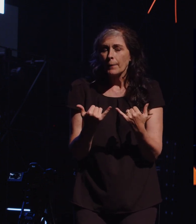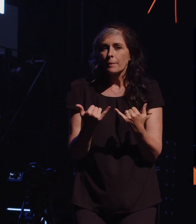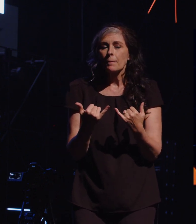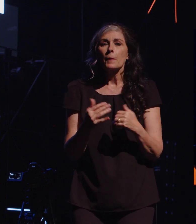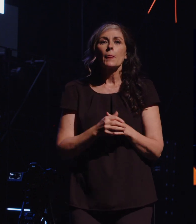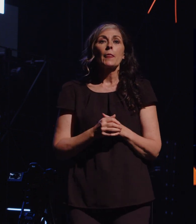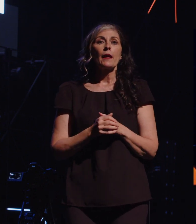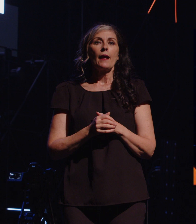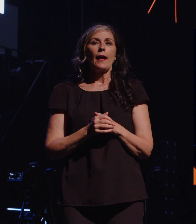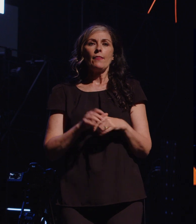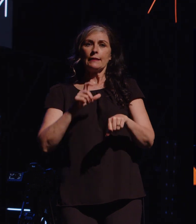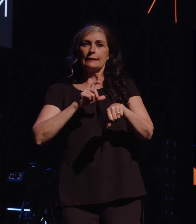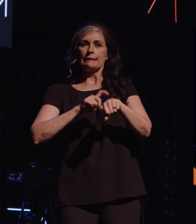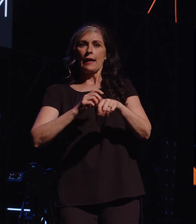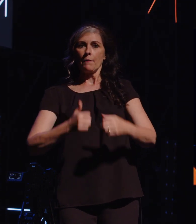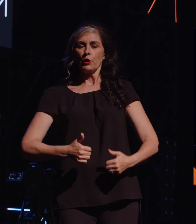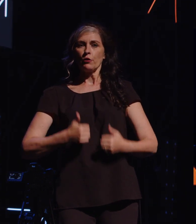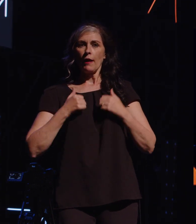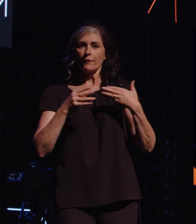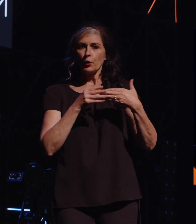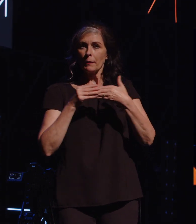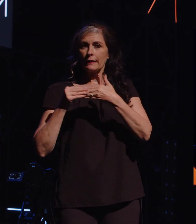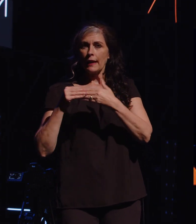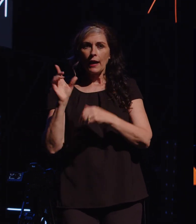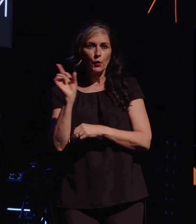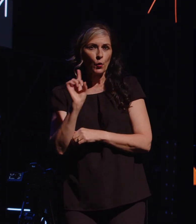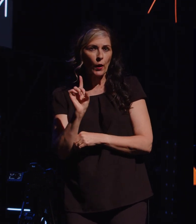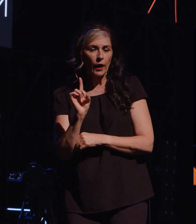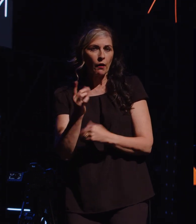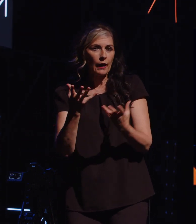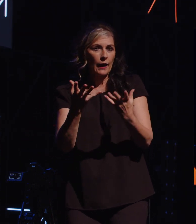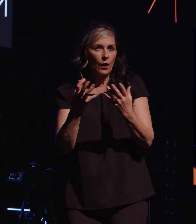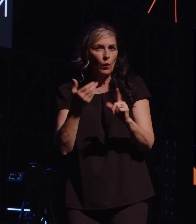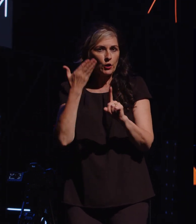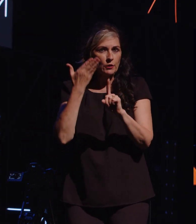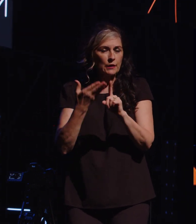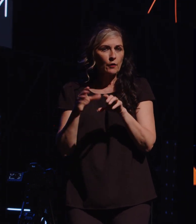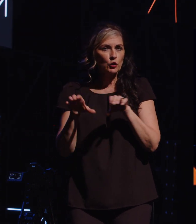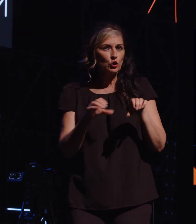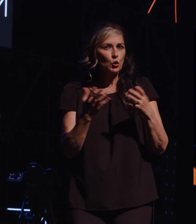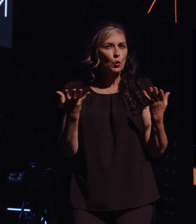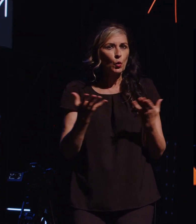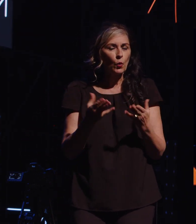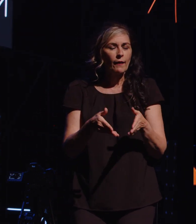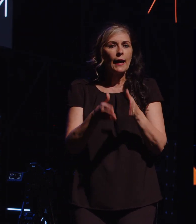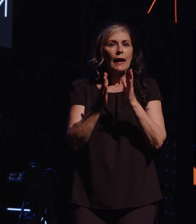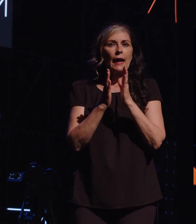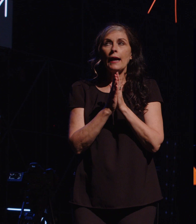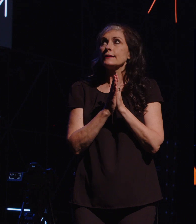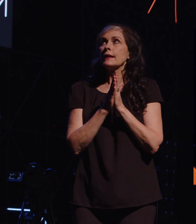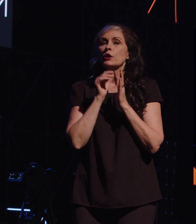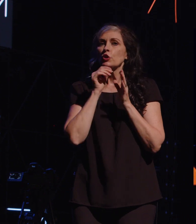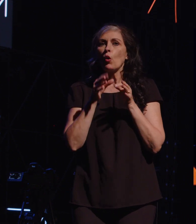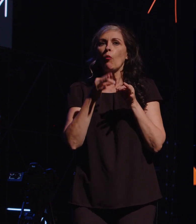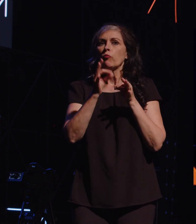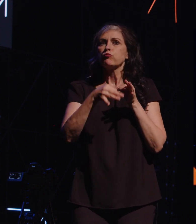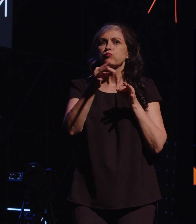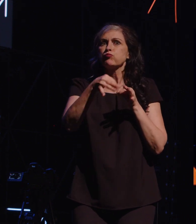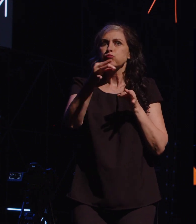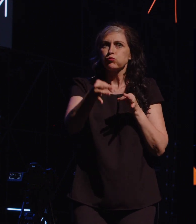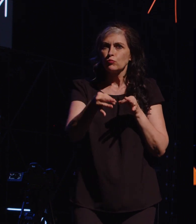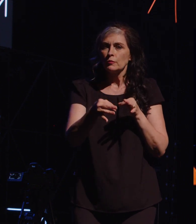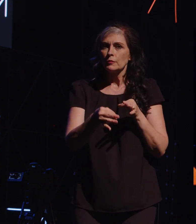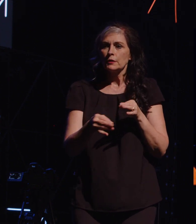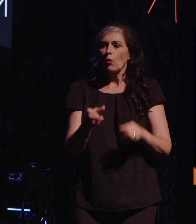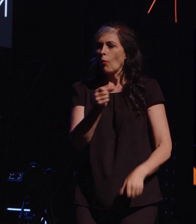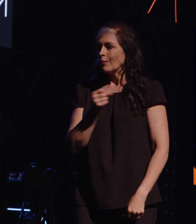this point in your life, where is he leading you? What is he wanting you to do? And I would just ask, let's not hesitate. Let's not put God in the